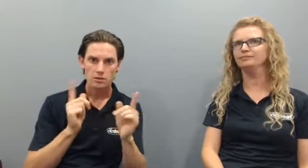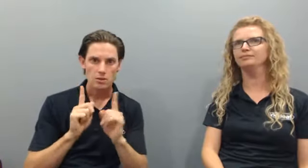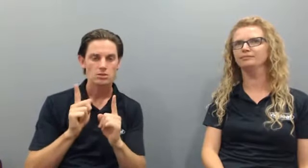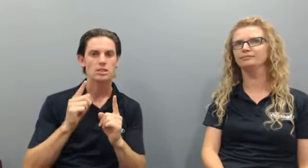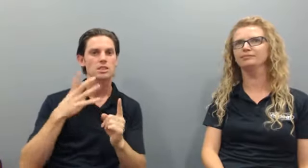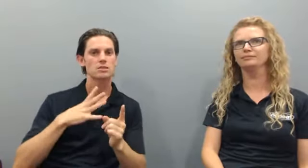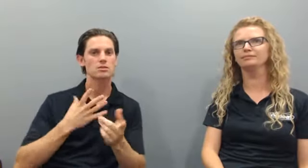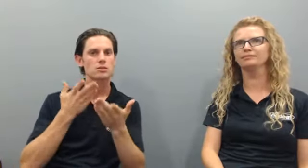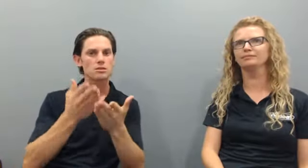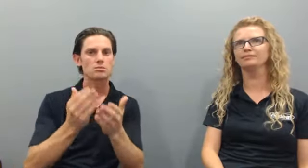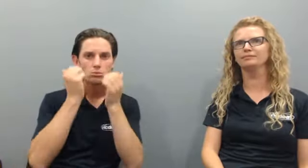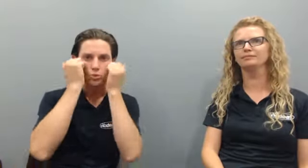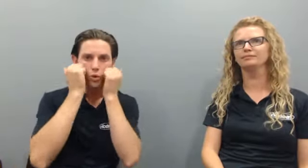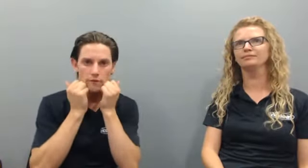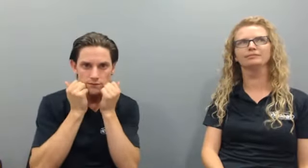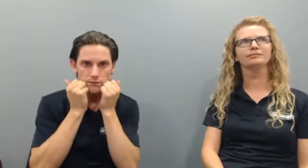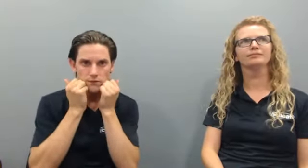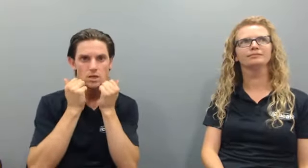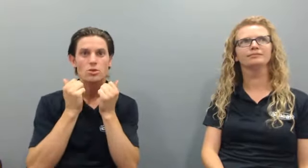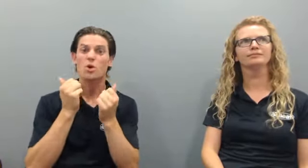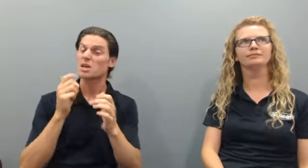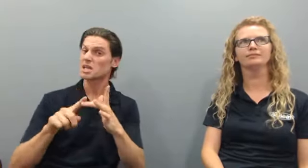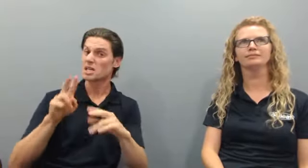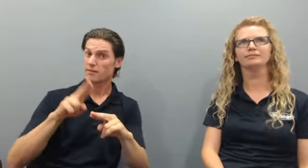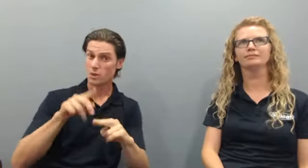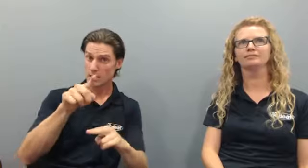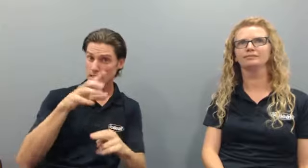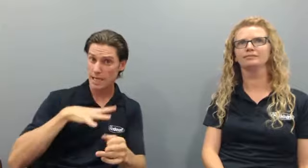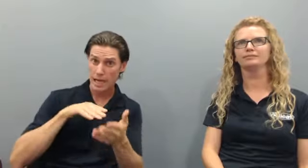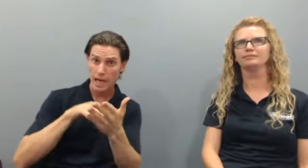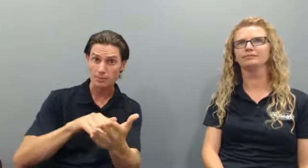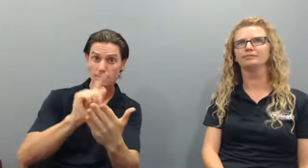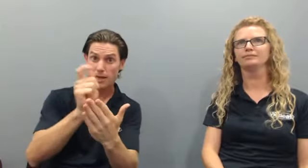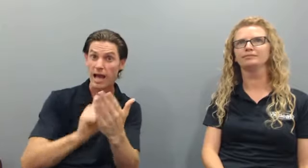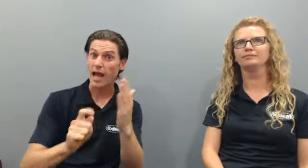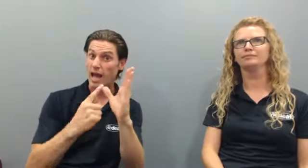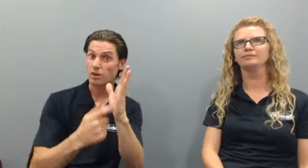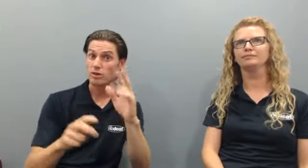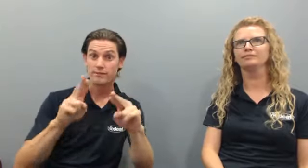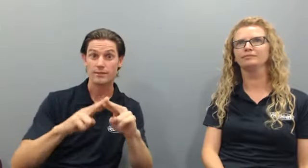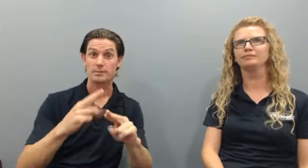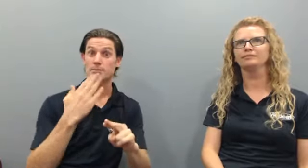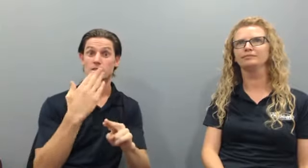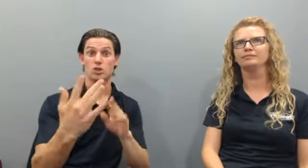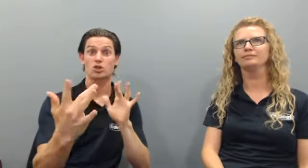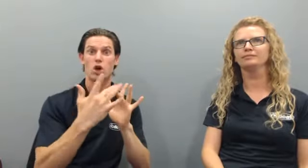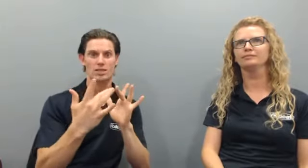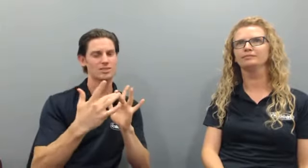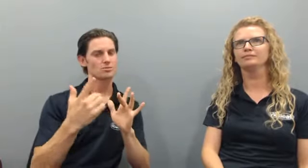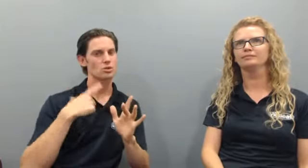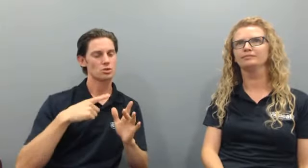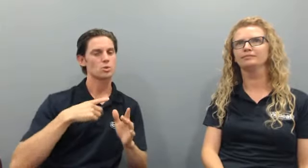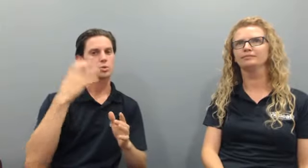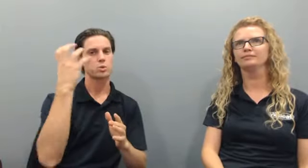your disability may be, and you need to provide proof. If you do need any help filling out the access request